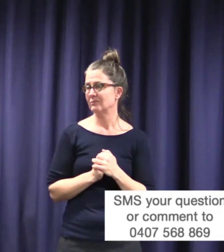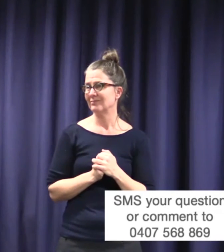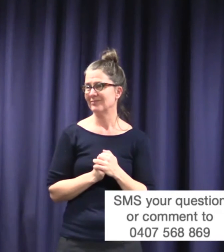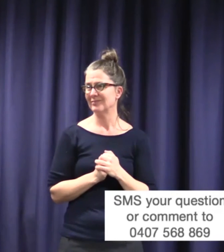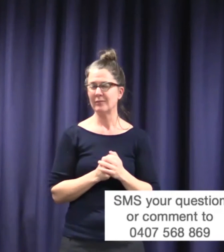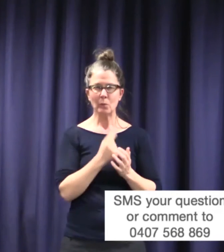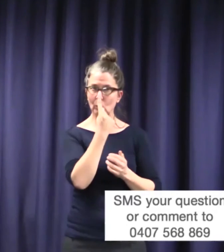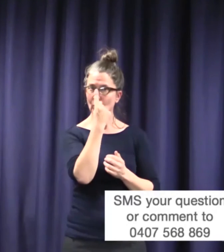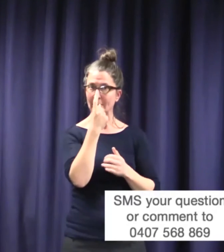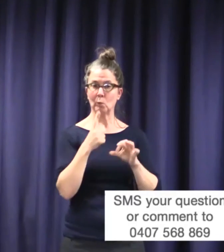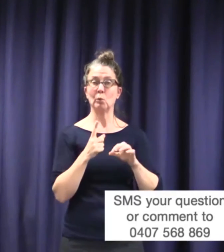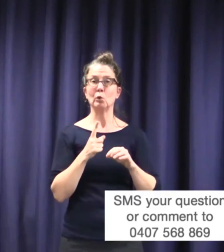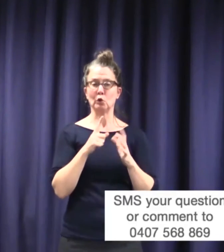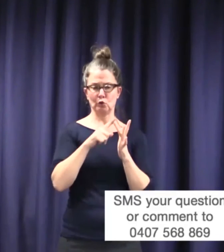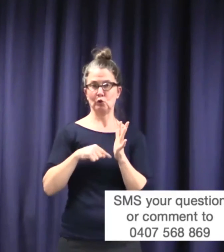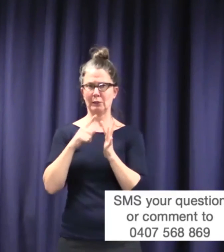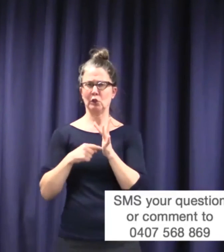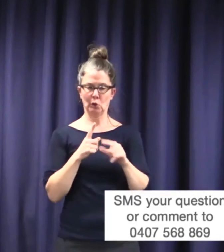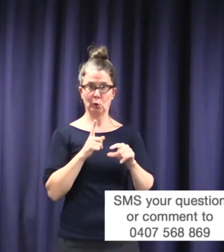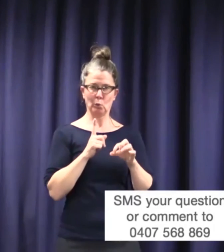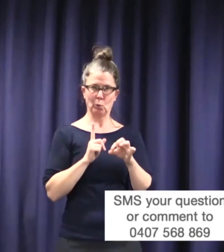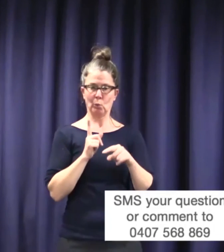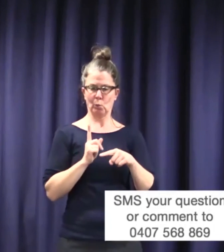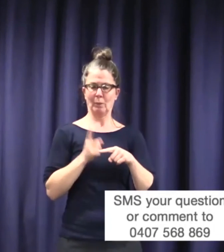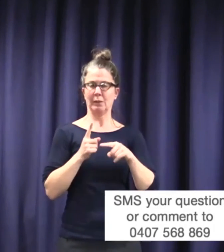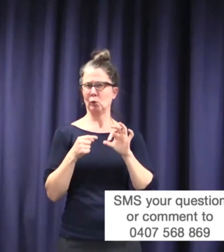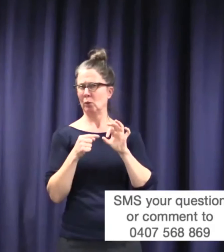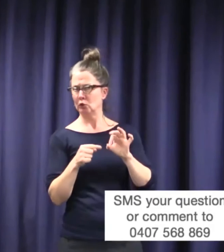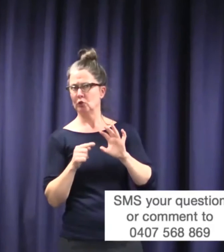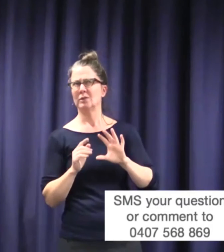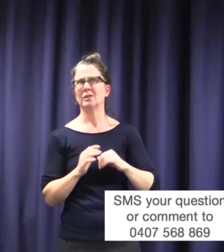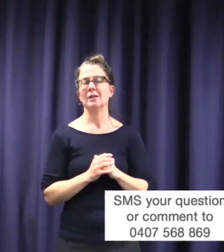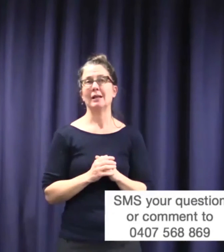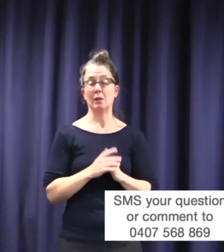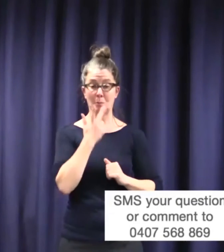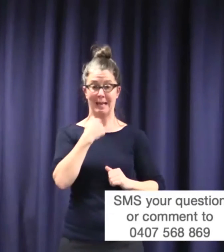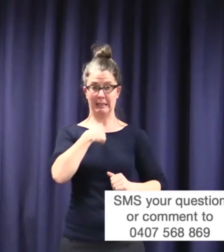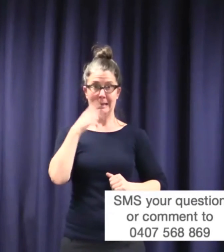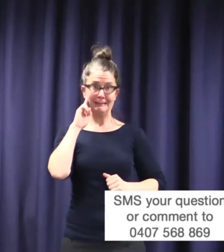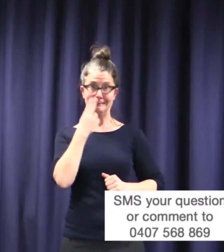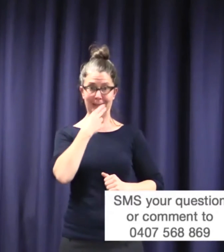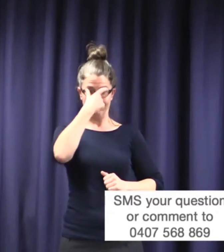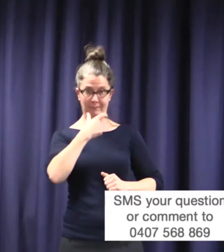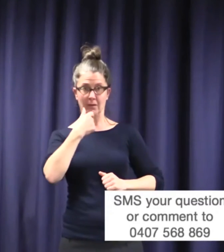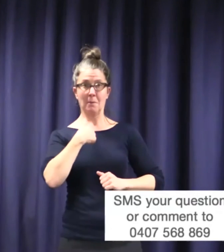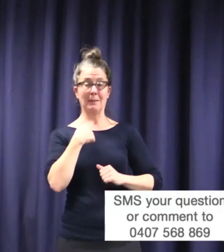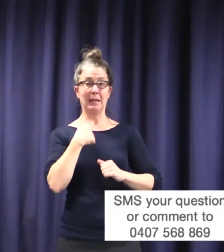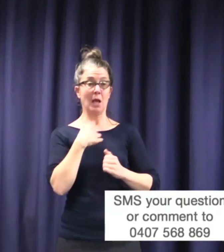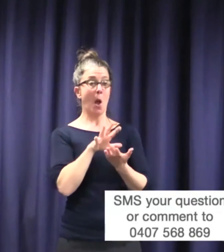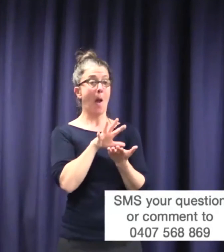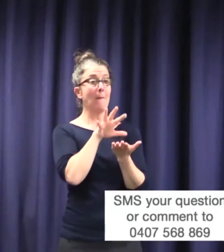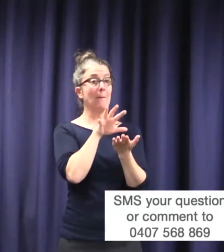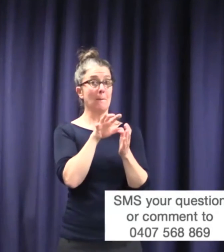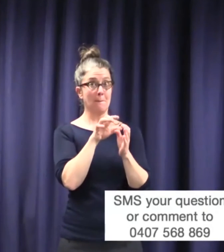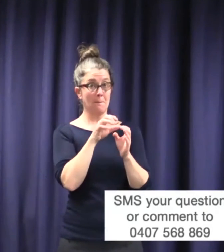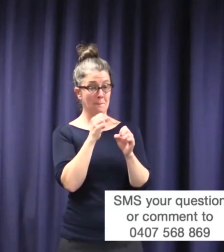Just one quick question in relation to that. Yep. Can a deaf person make a booking for 1.5 or 2 hours if they